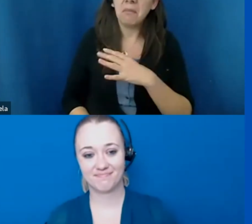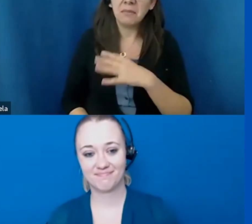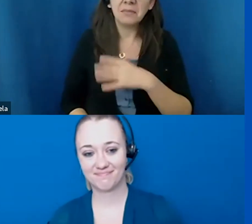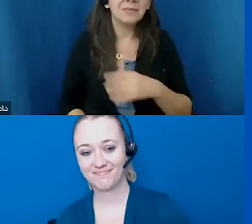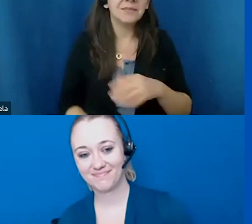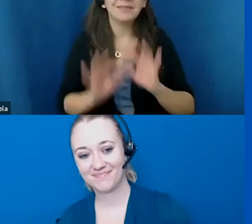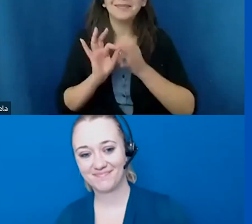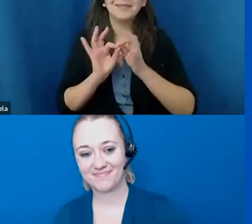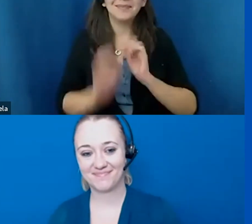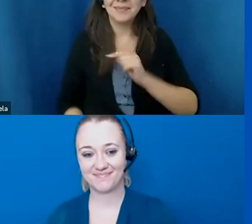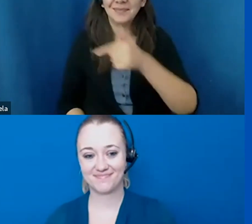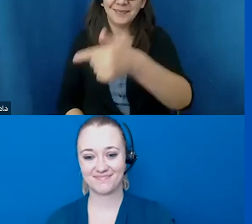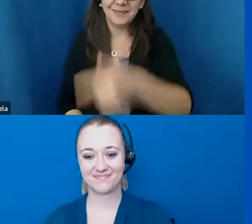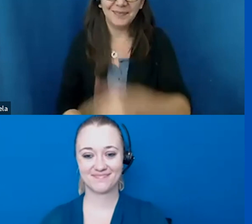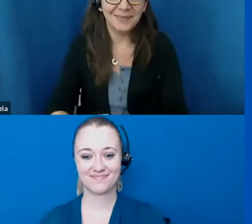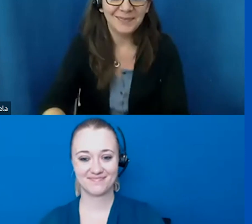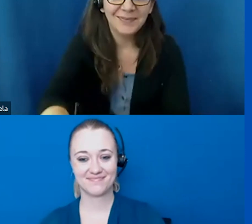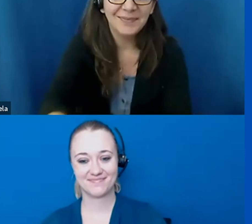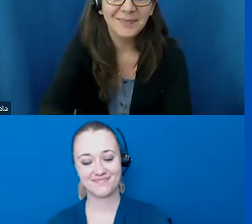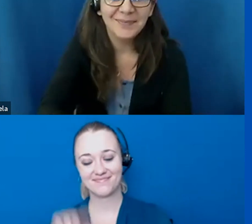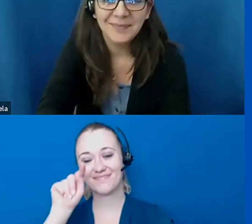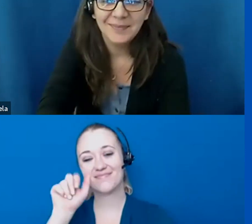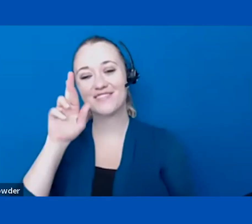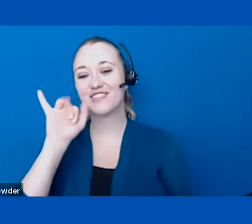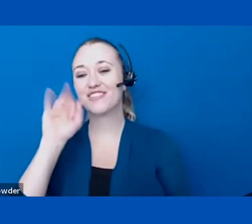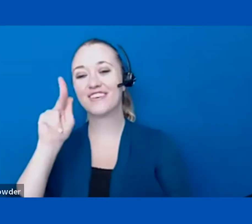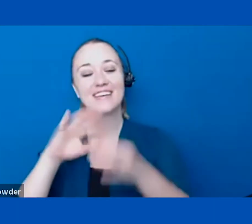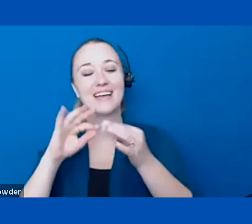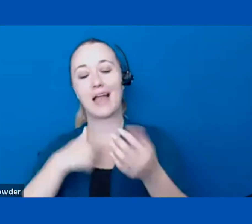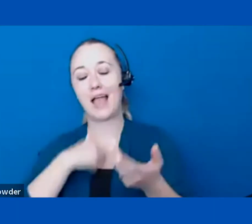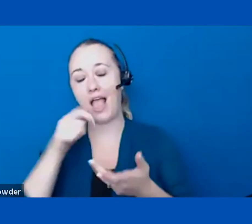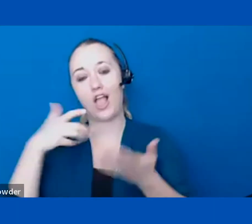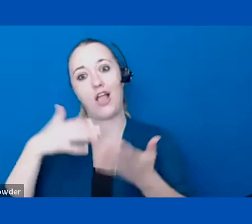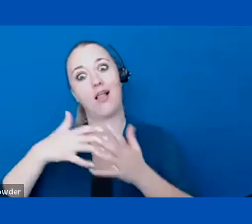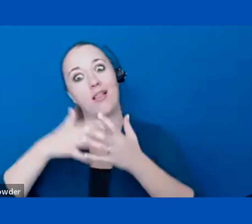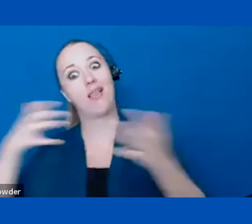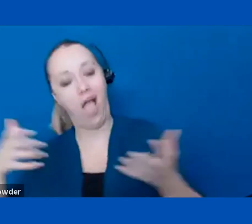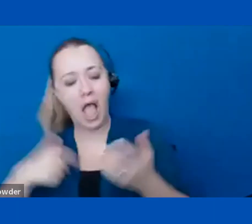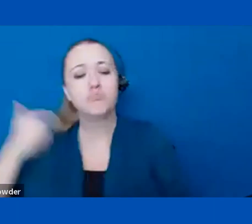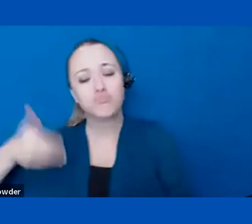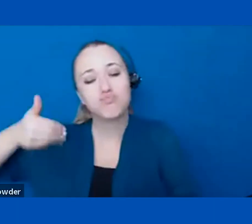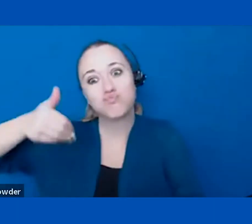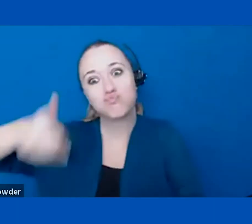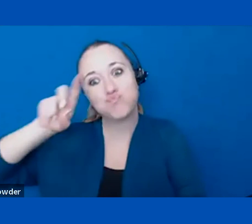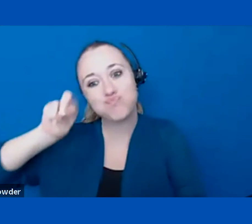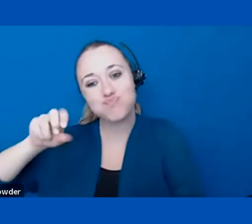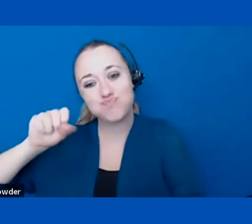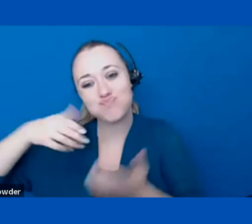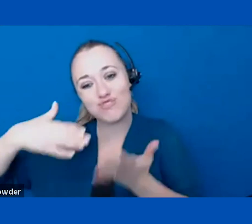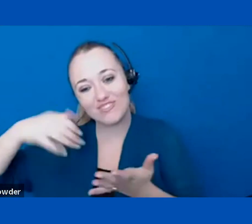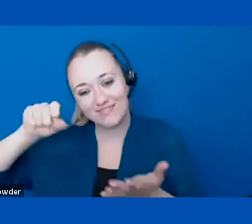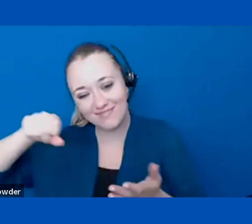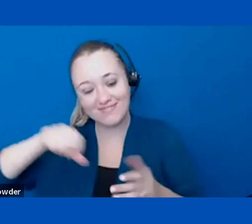So I'm not much of a cook. I mean, I do cook, you know, to survive, obviously. But for me to say that I cook